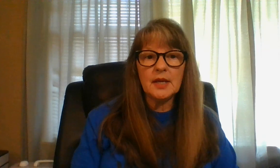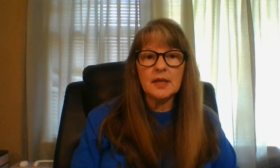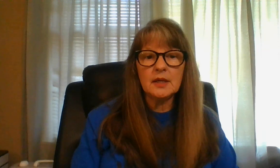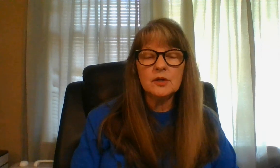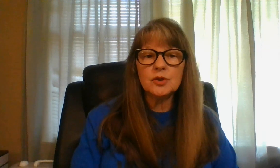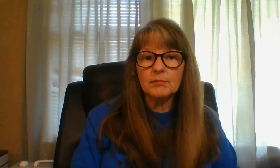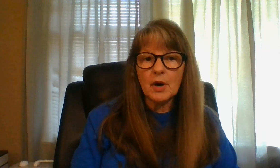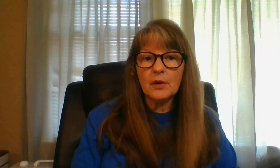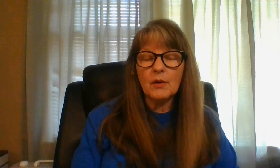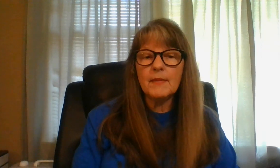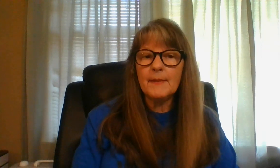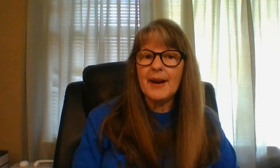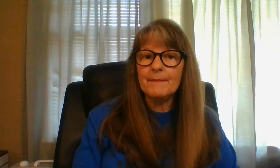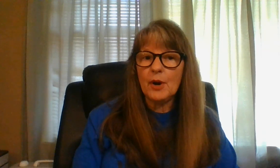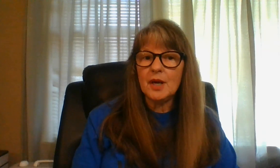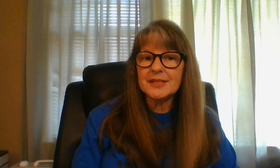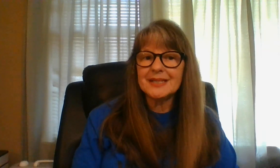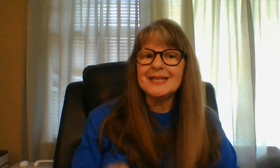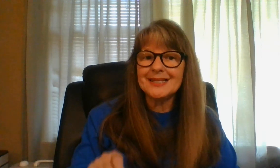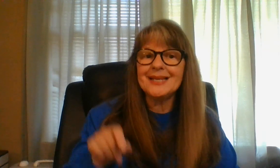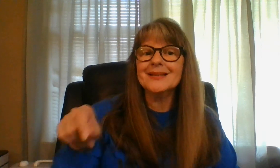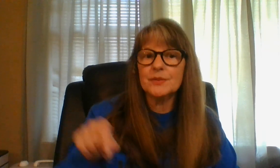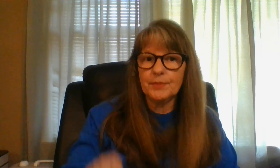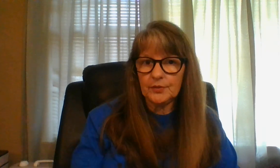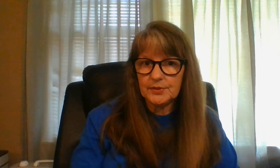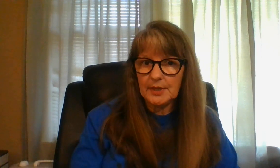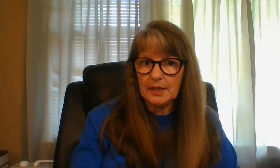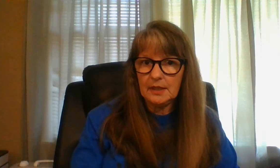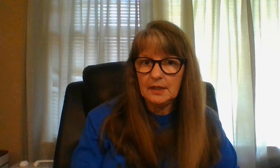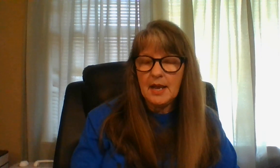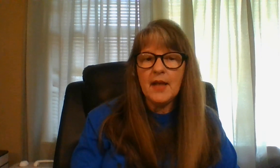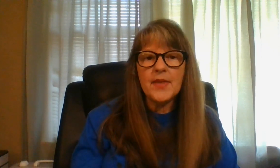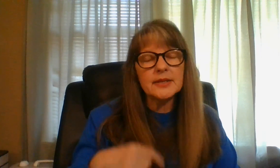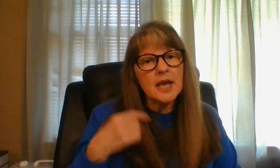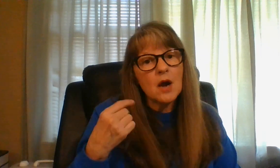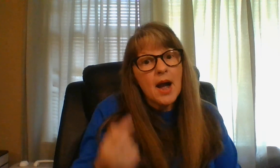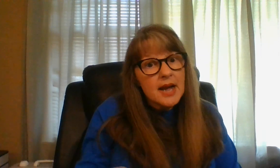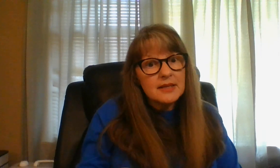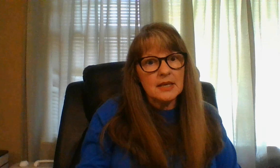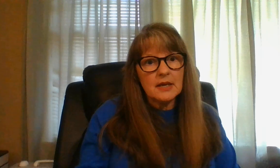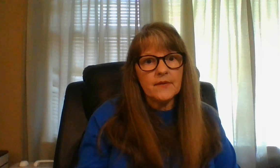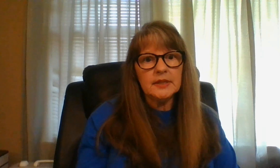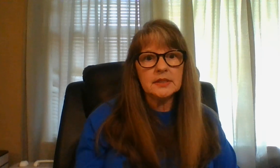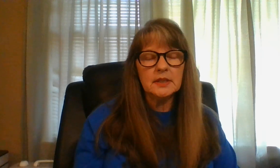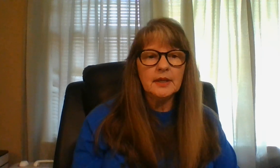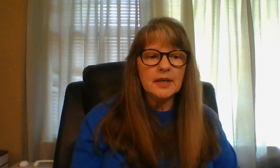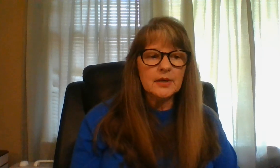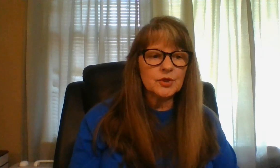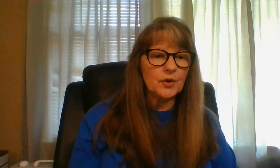think tomorrow, my boss, it's his birthday. And that's how I think of it.